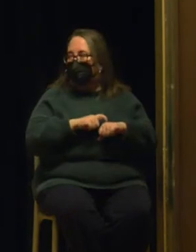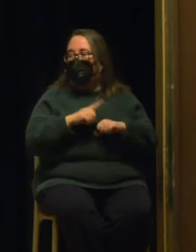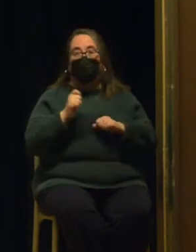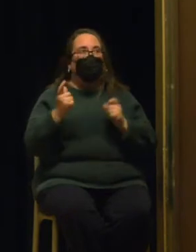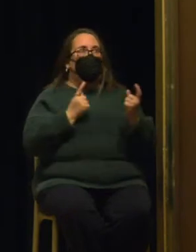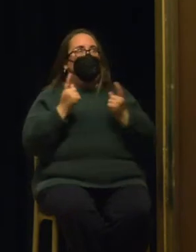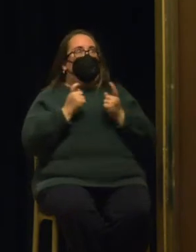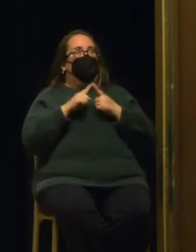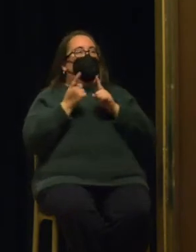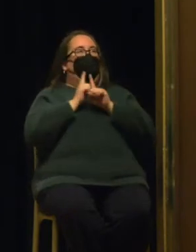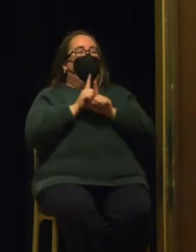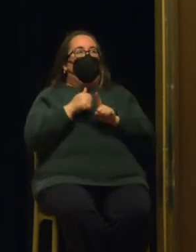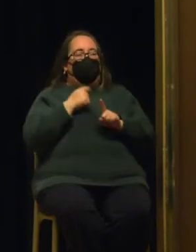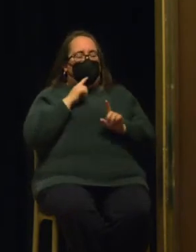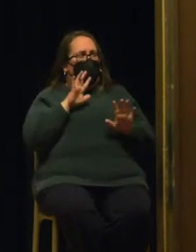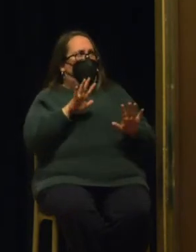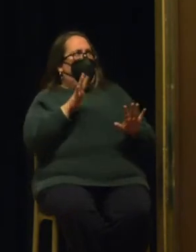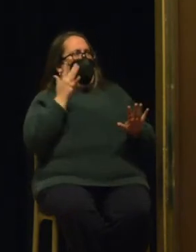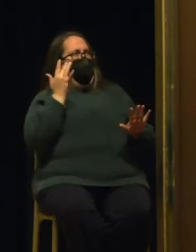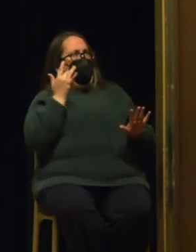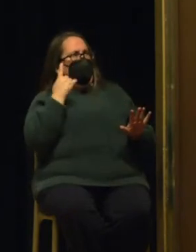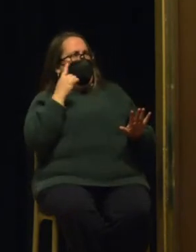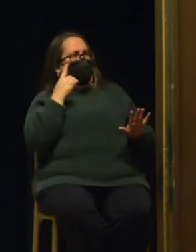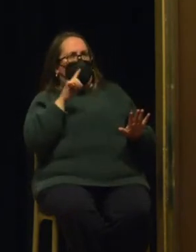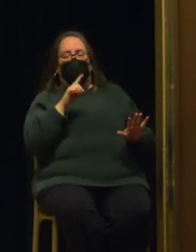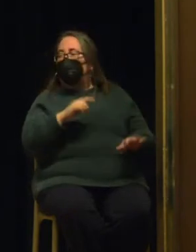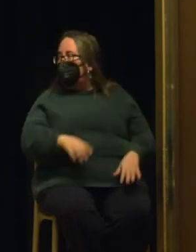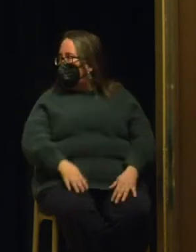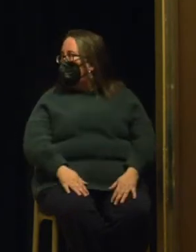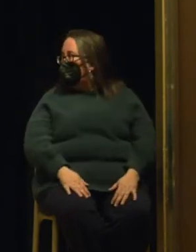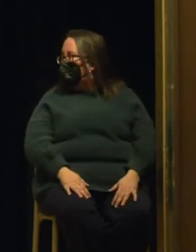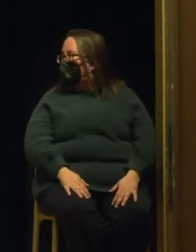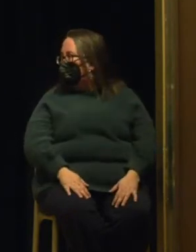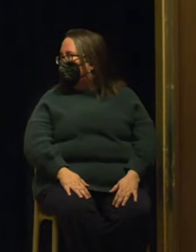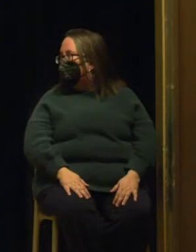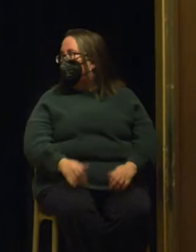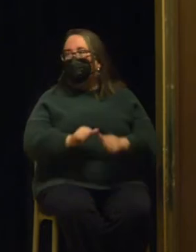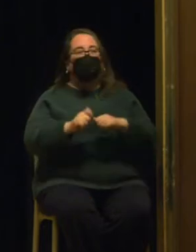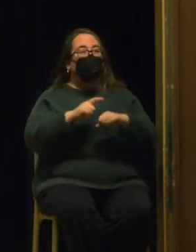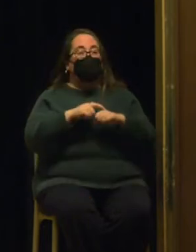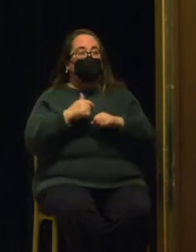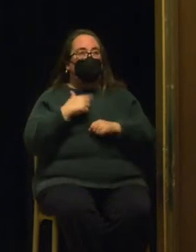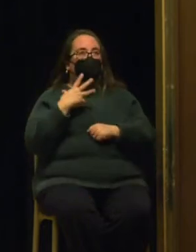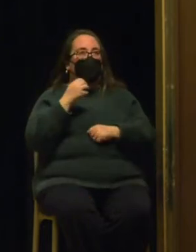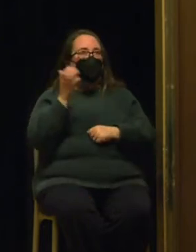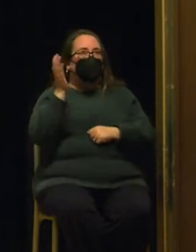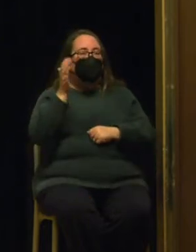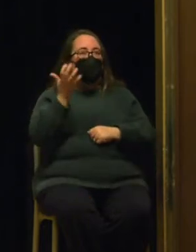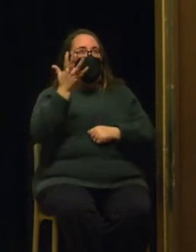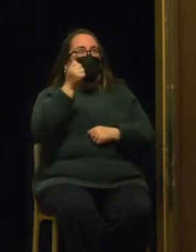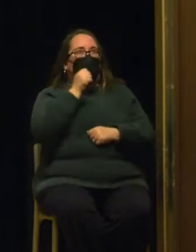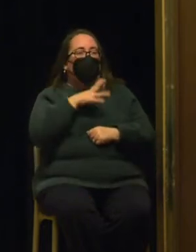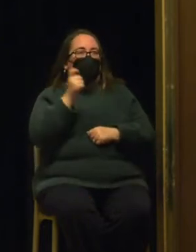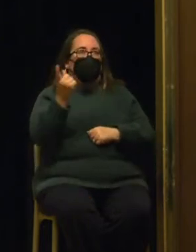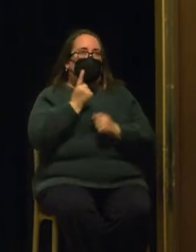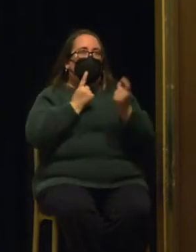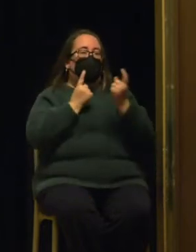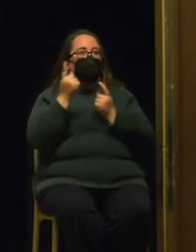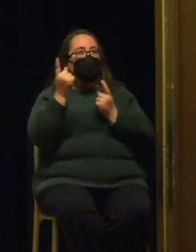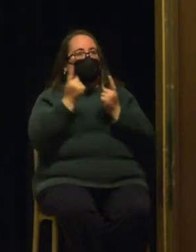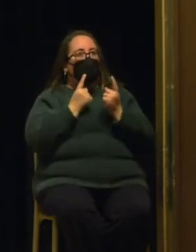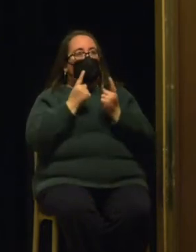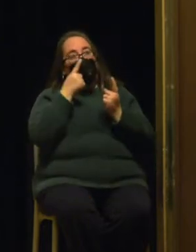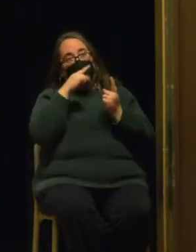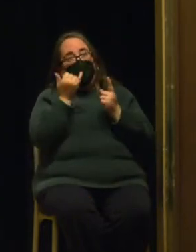mentor. Yeah. And I'm like, wow. I mean, every time I go out and give a speech, five women come up to me after the speech and say, will